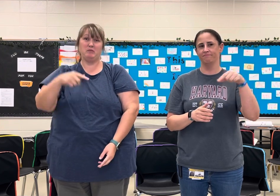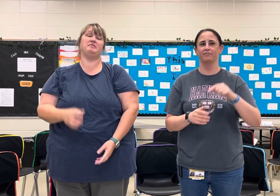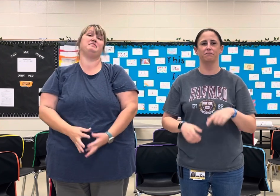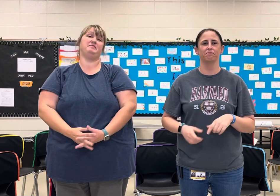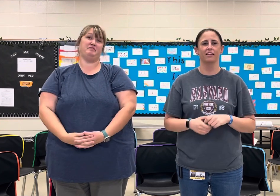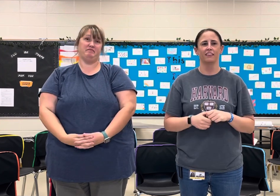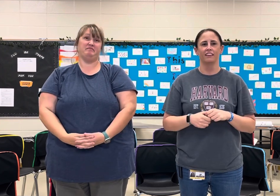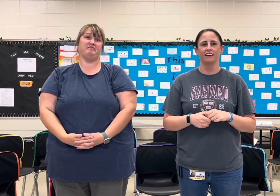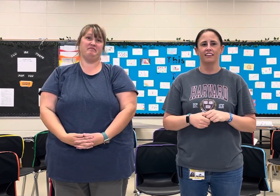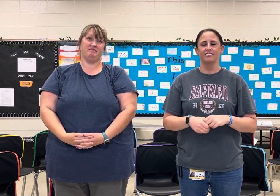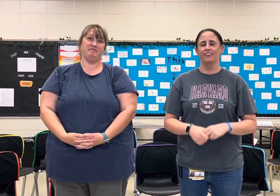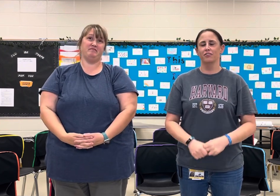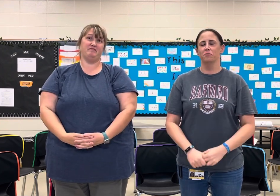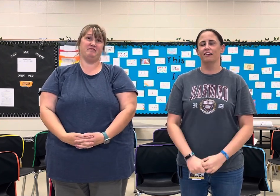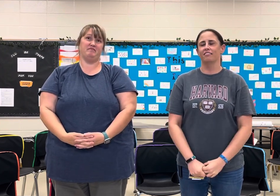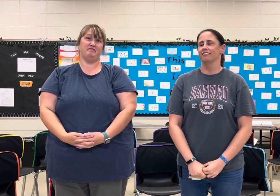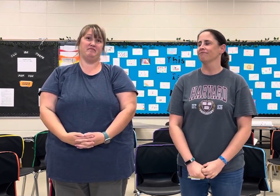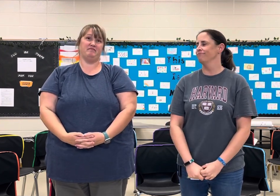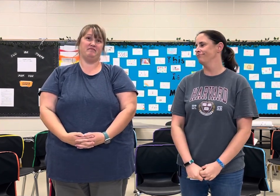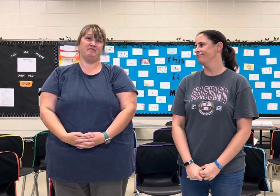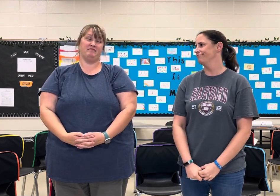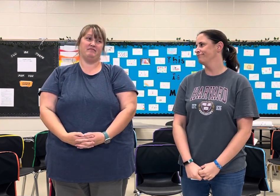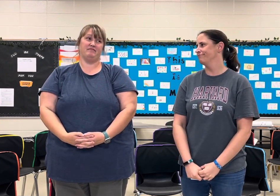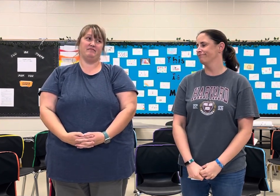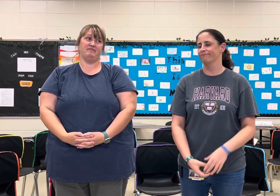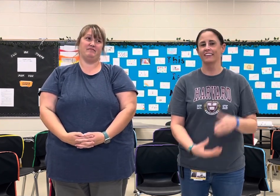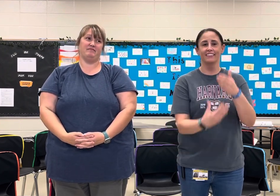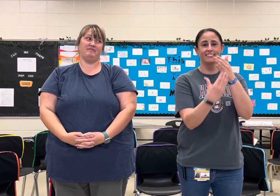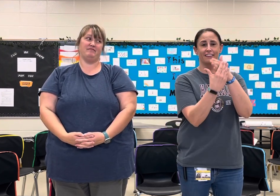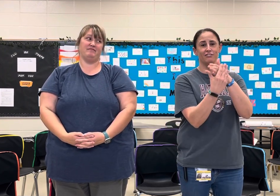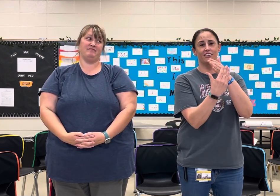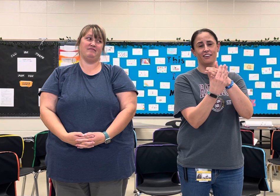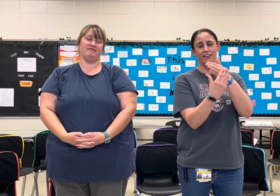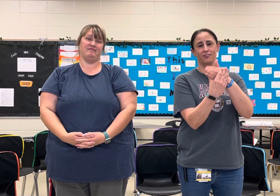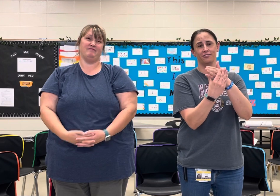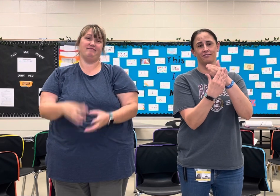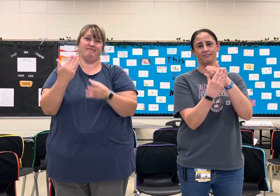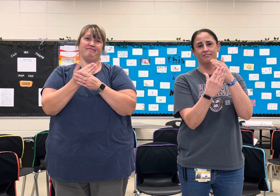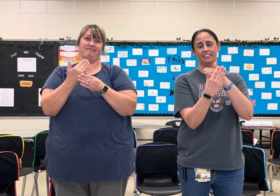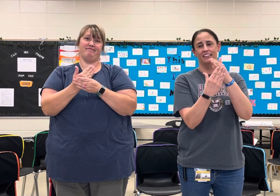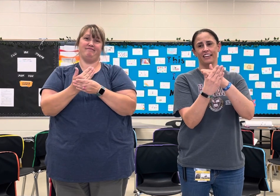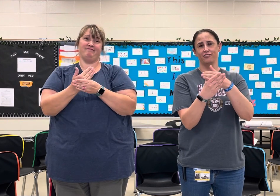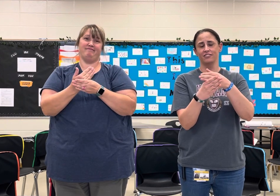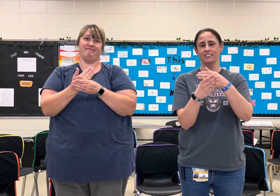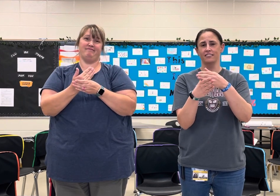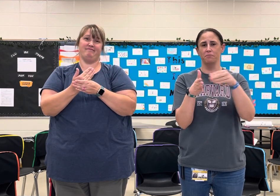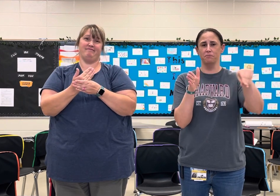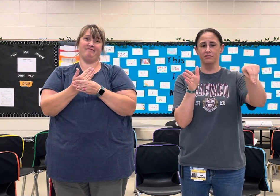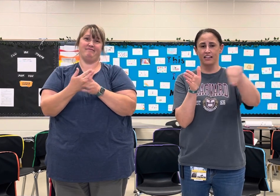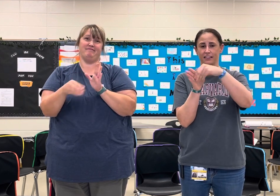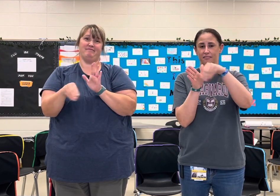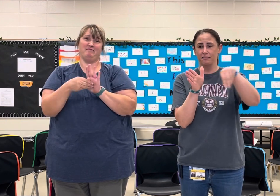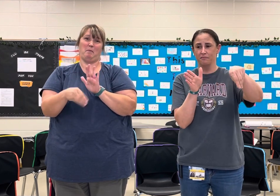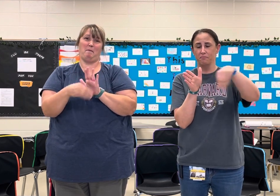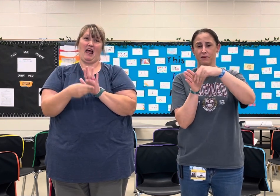Yep. Taco Bell. Sign for taco, and you'll see some people sign